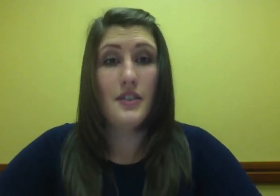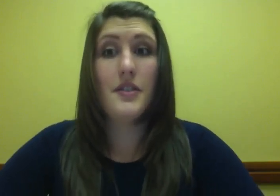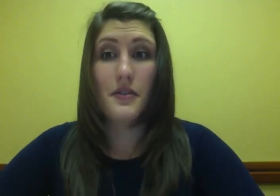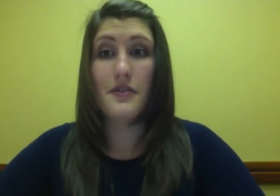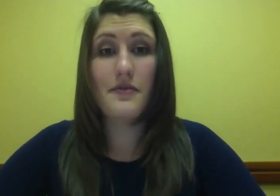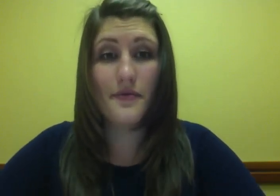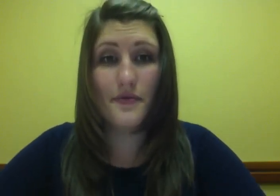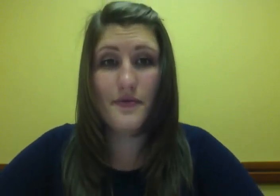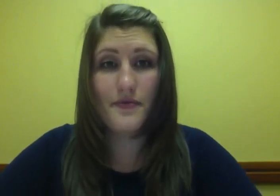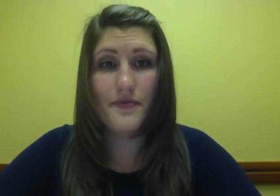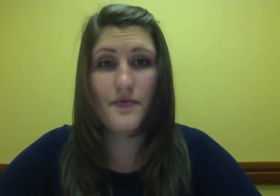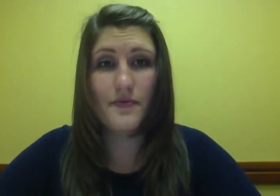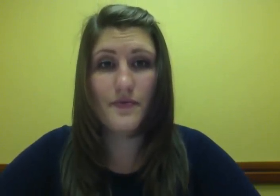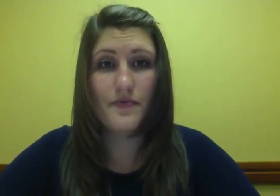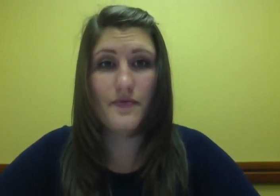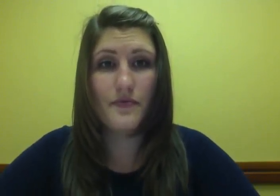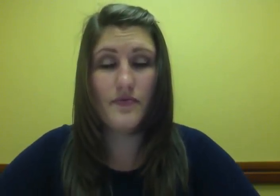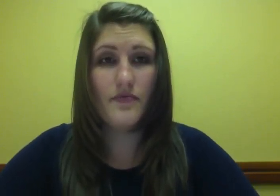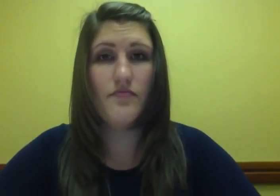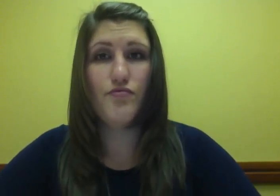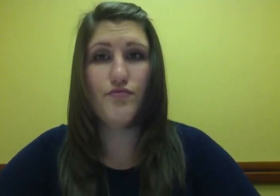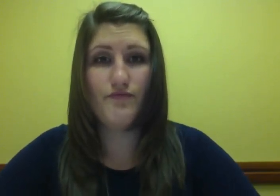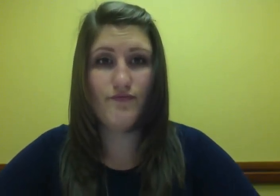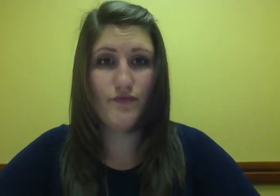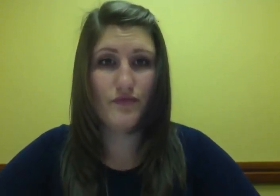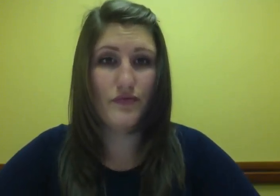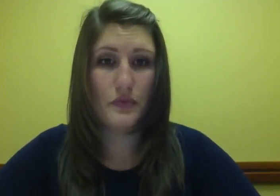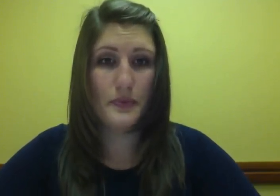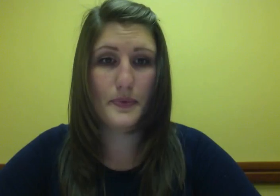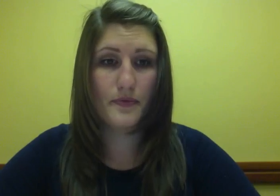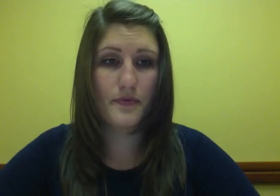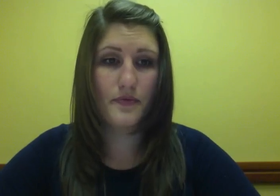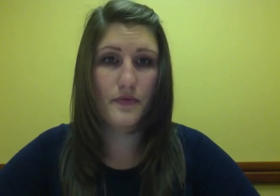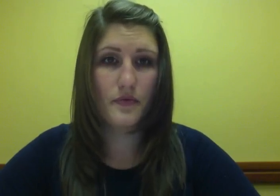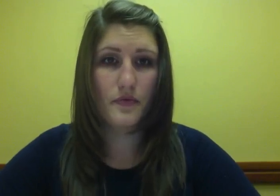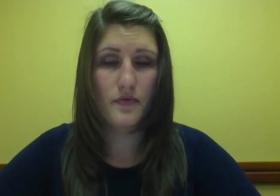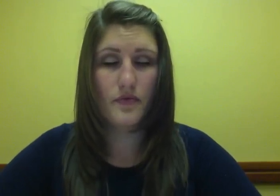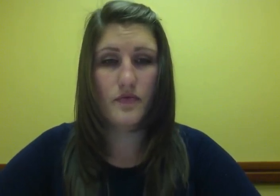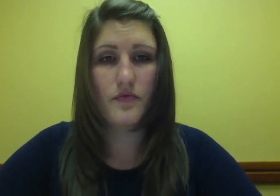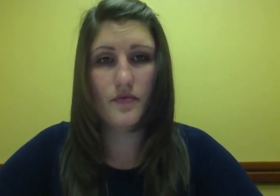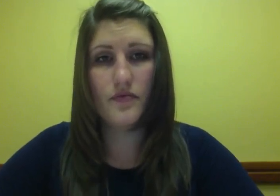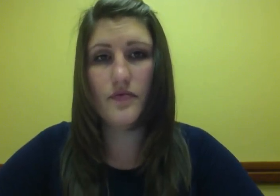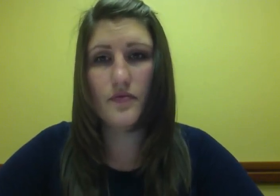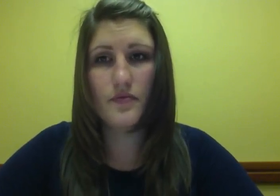I imagine you do experience lots of interesting events. What's your favorite?